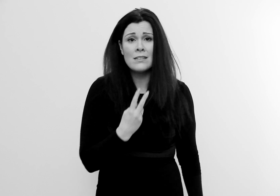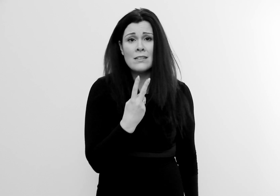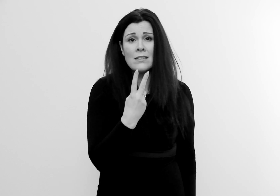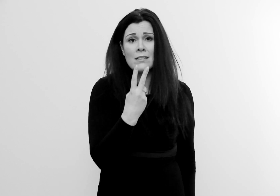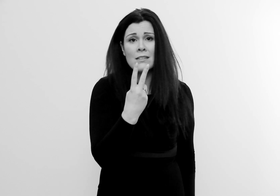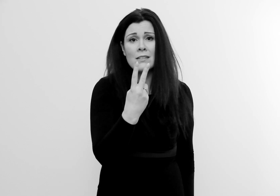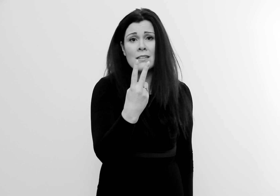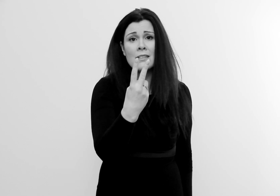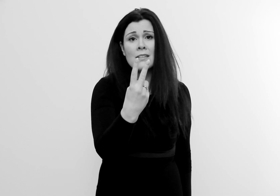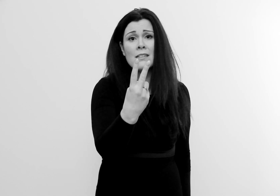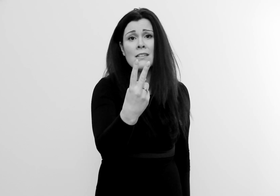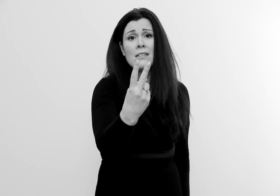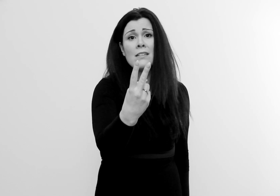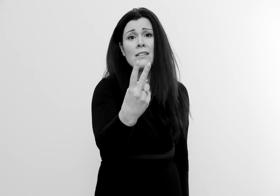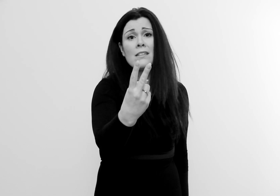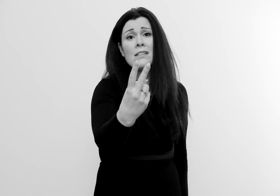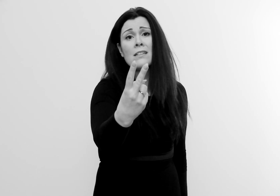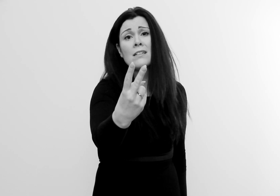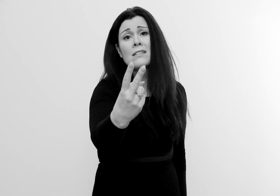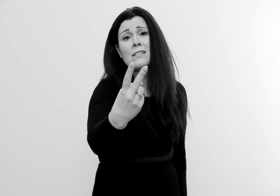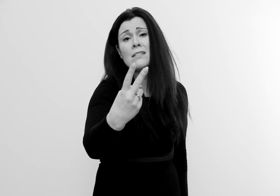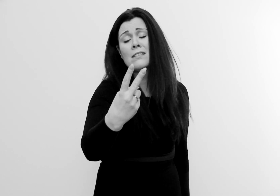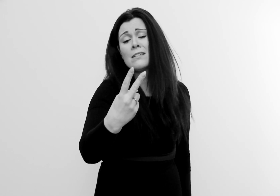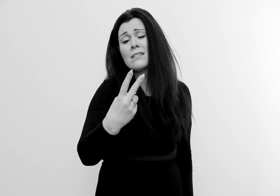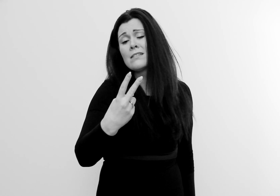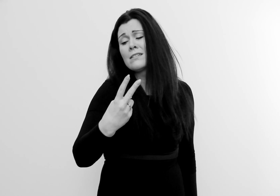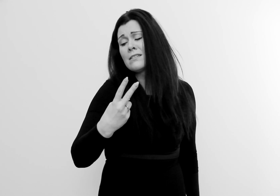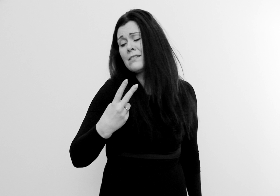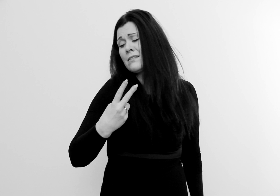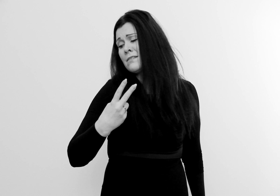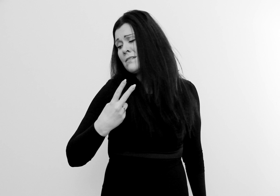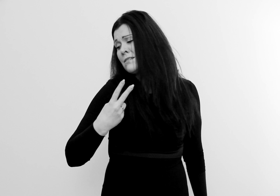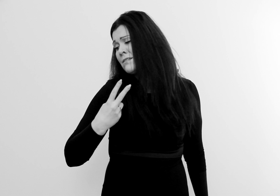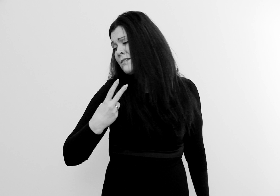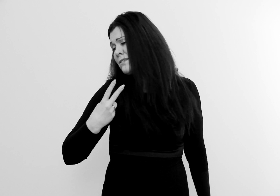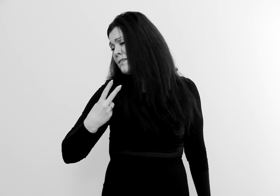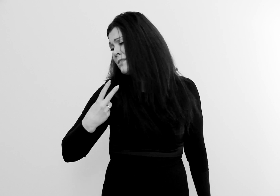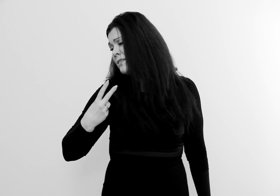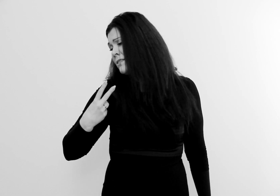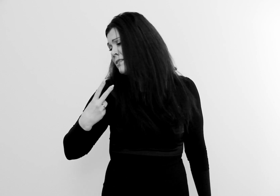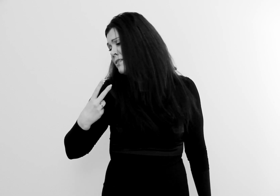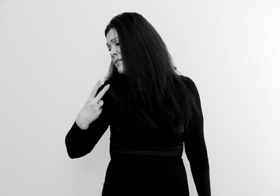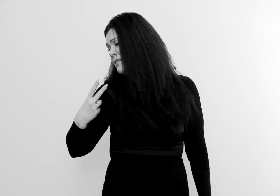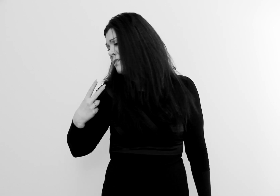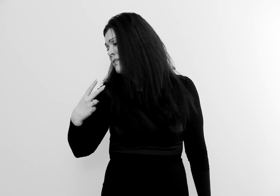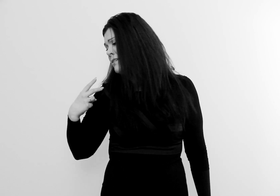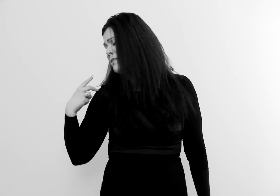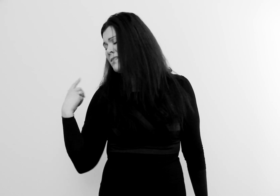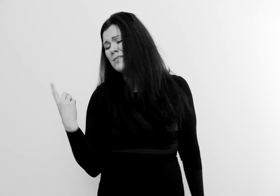Stare into the future, a shadow of my old self.